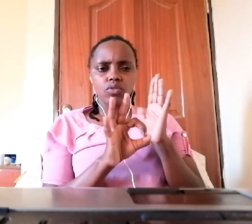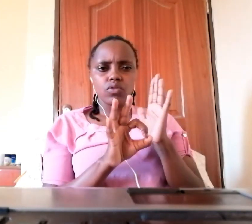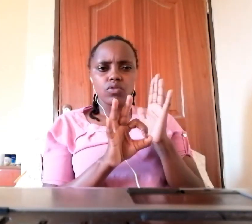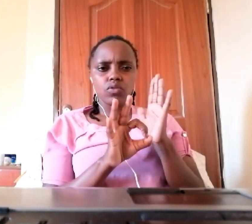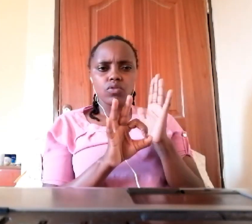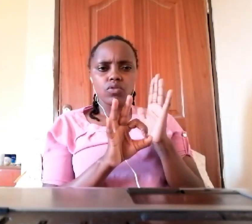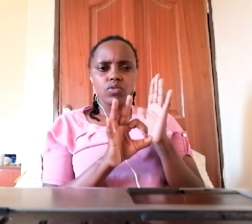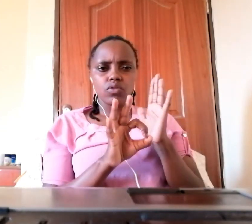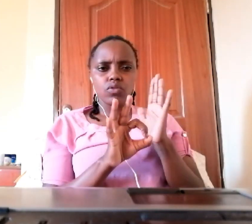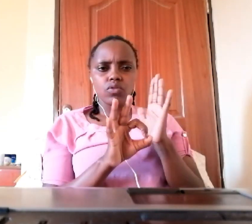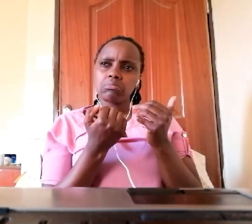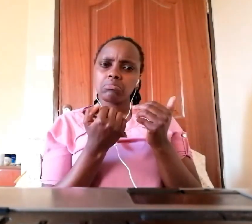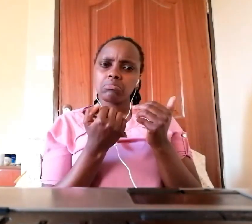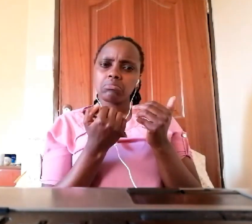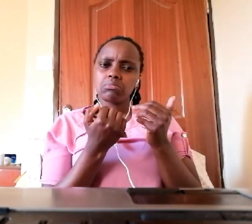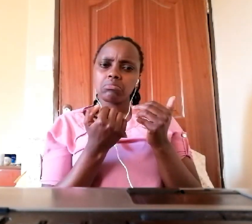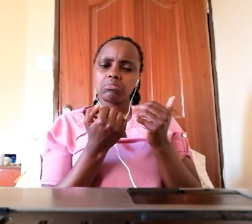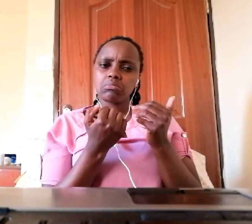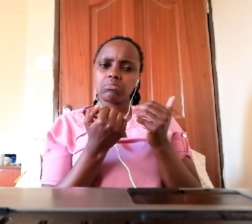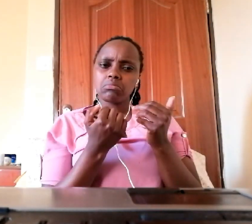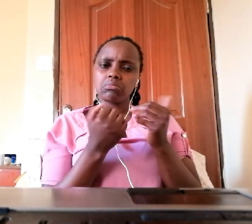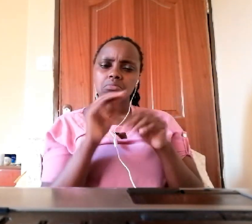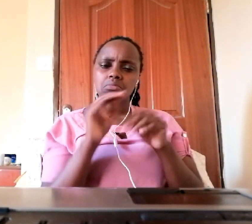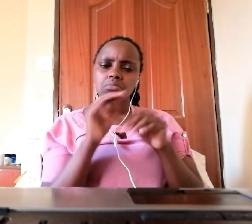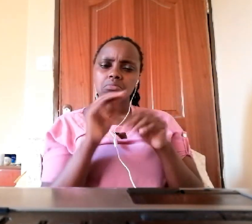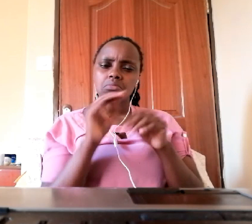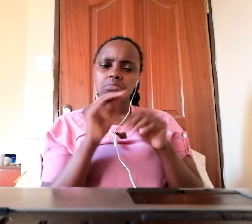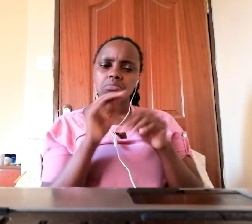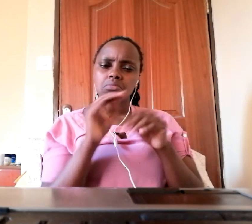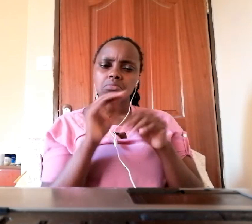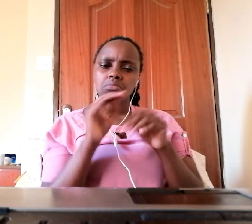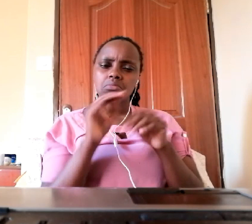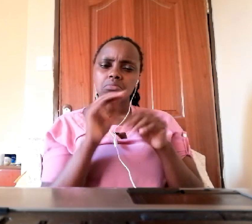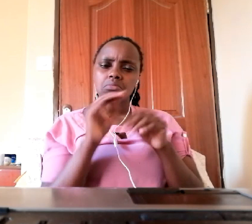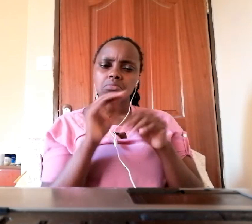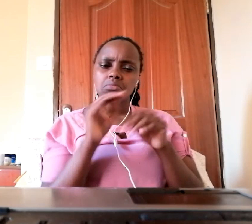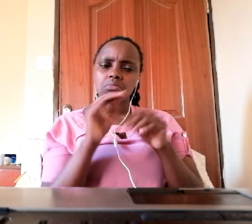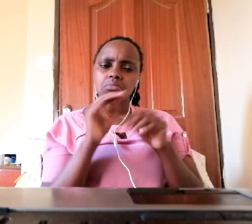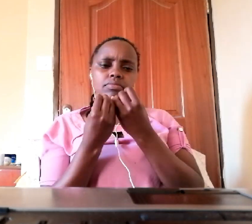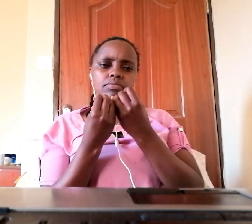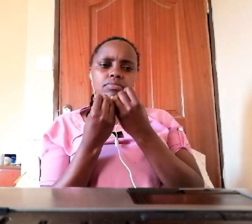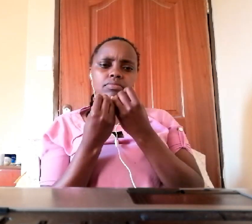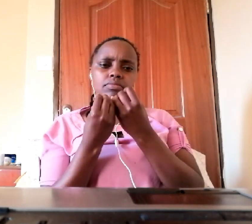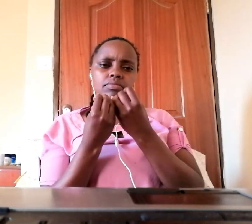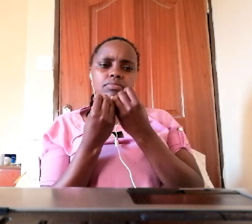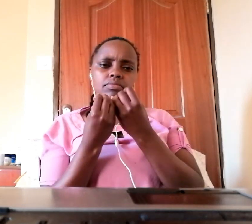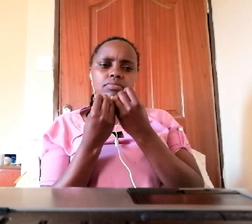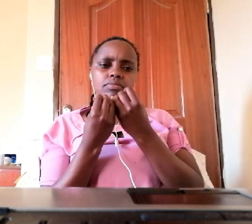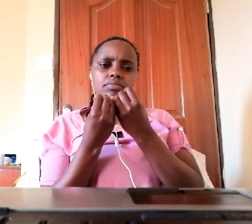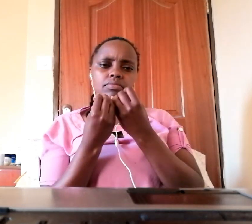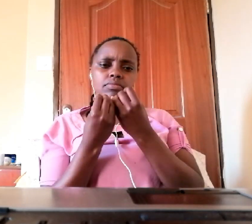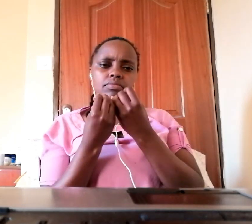national organizations or networks that can submit